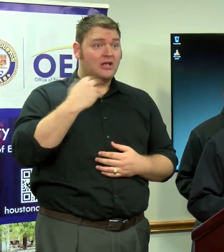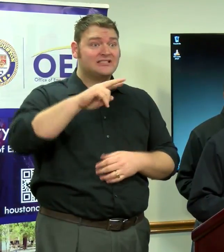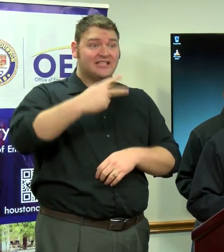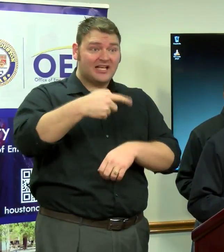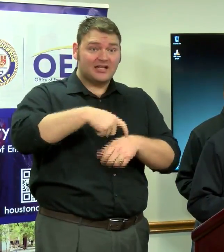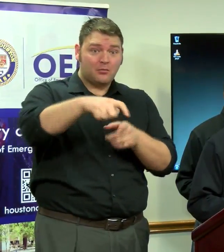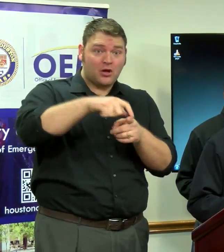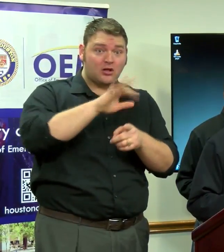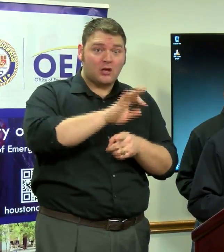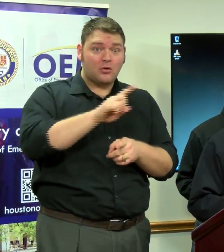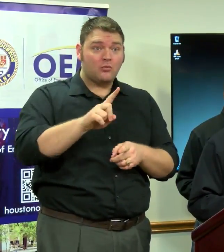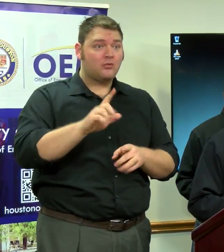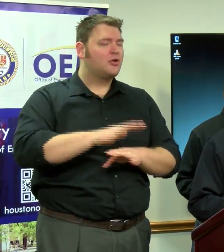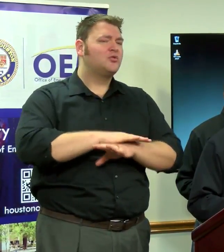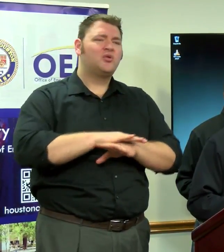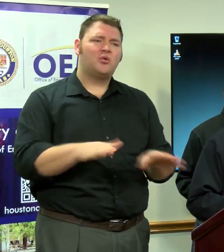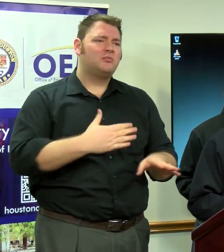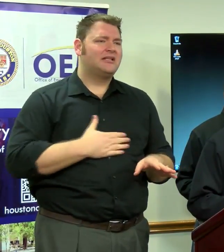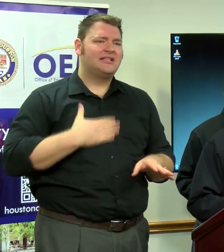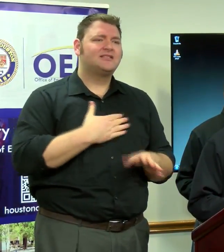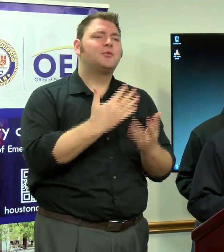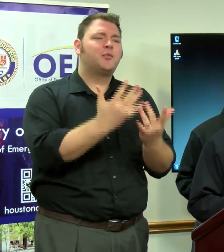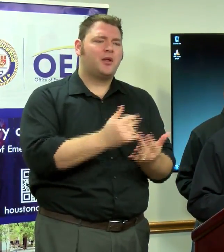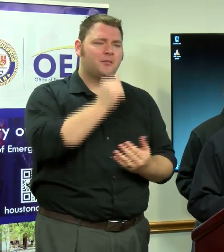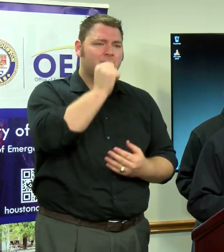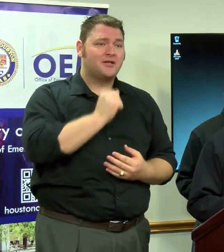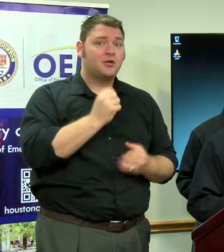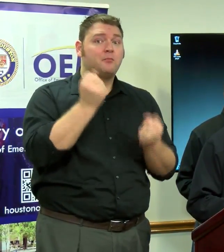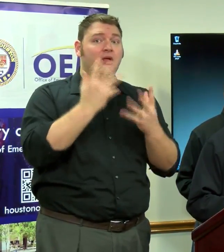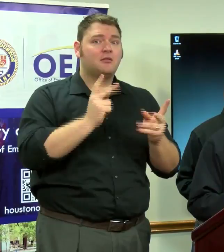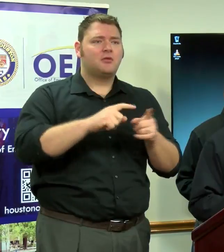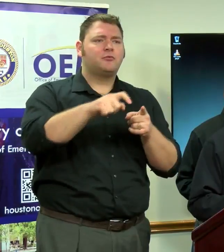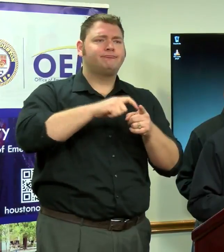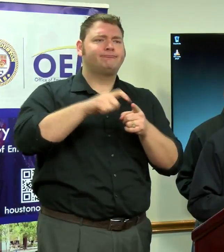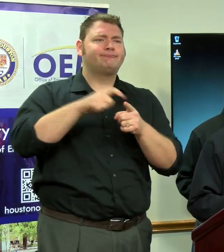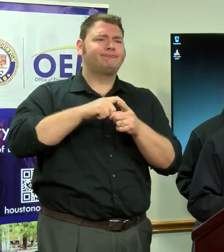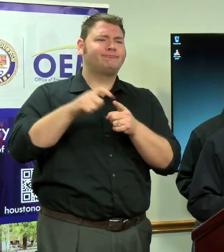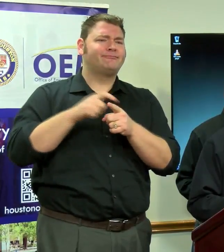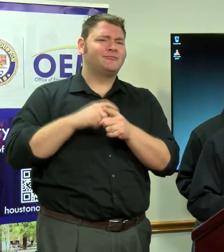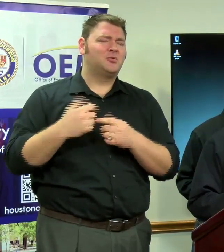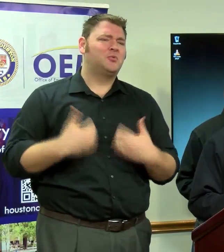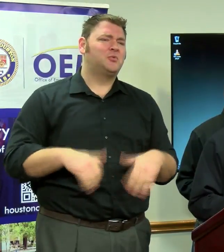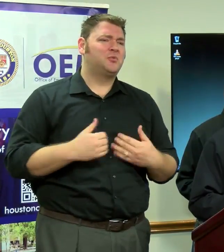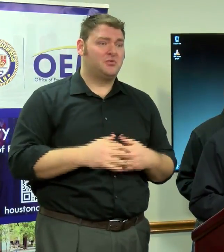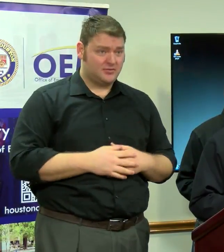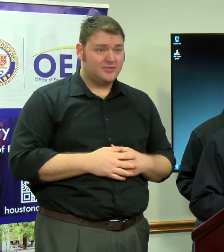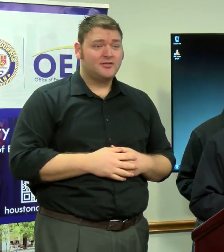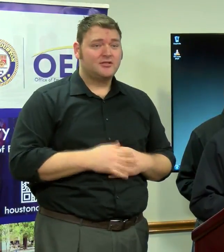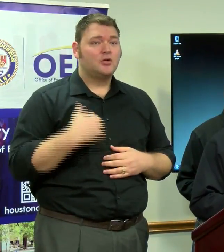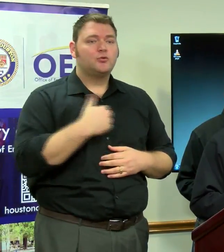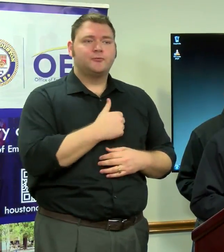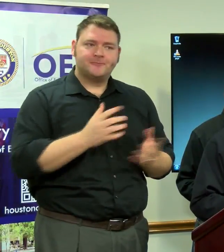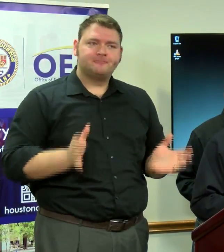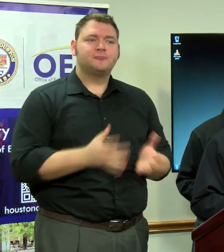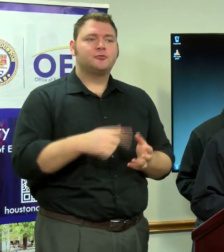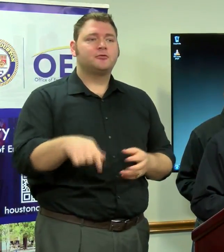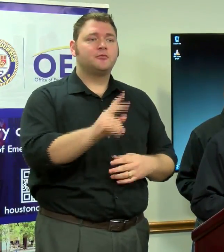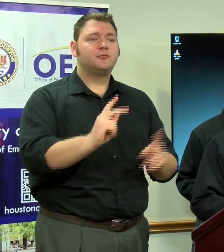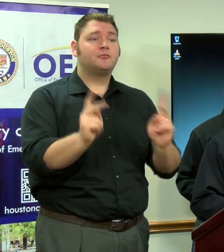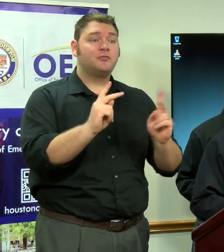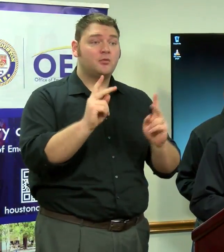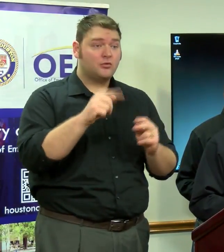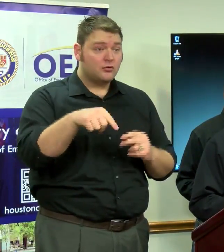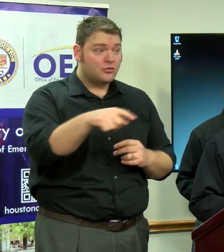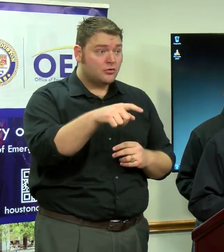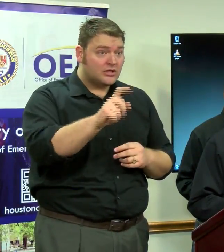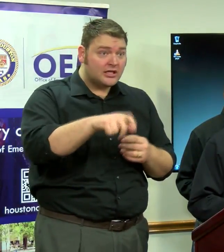We are just experiencing abundant calls. But we do have a good grasp on that, and we are encouraging people, if they do need 911, please stay on the line,